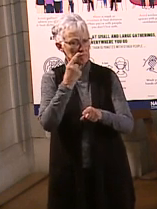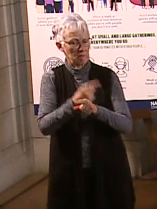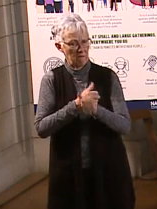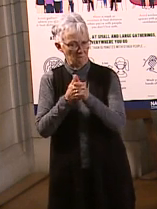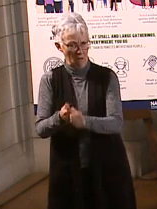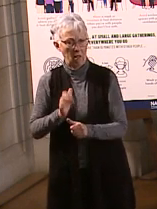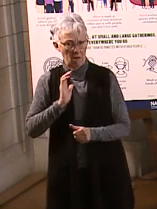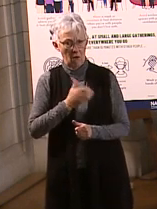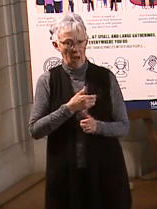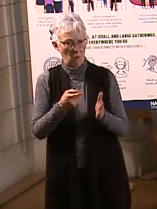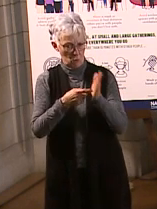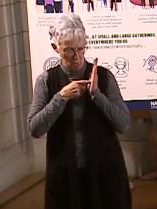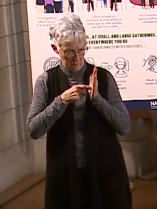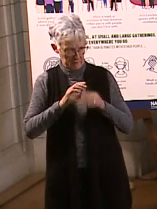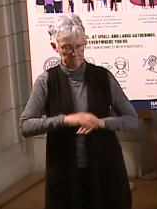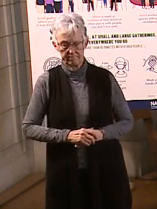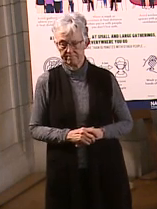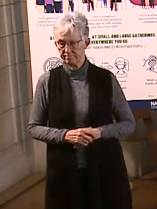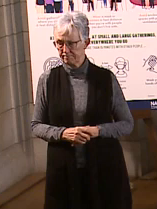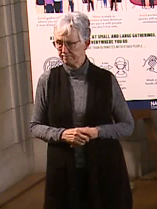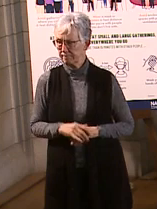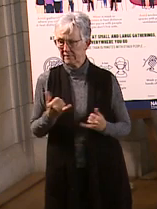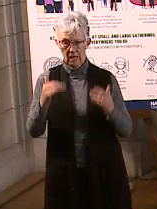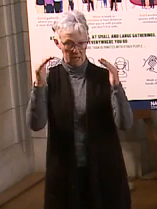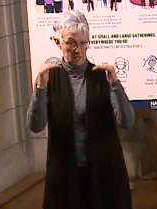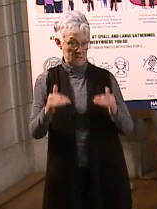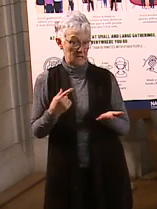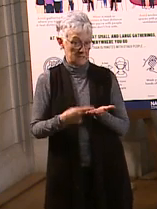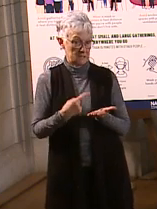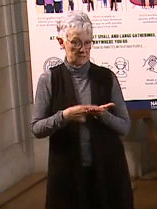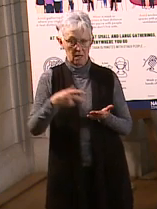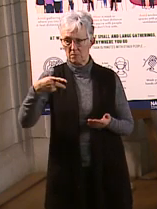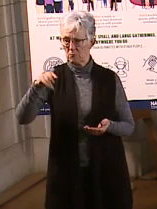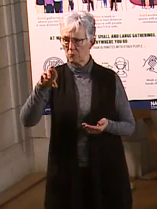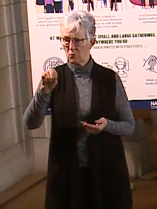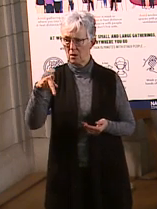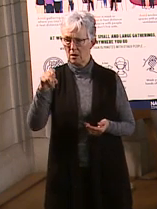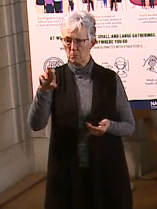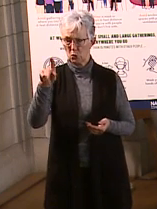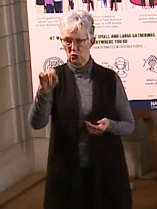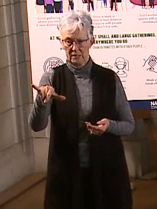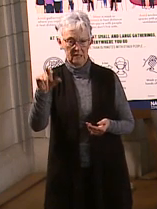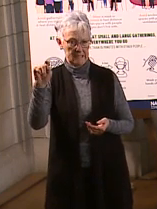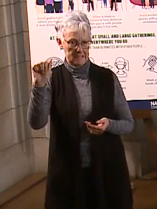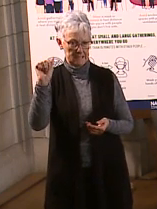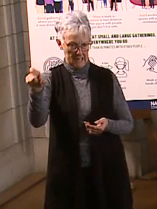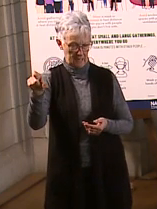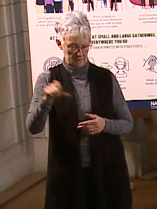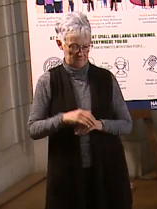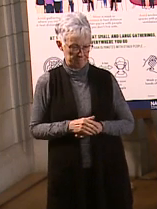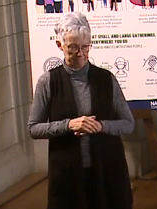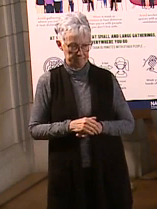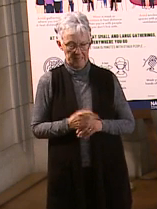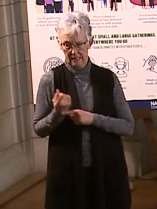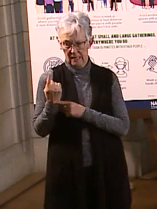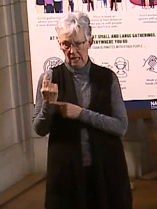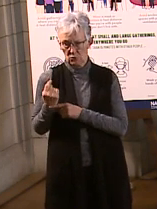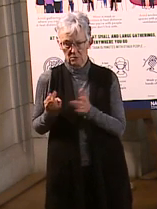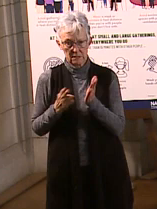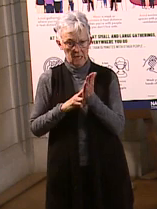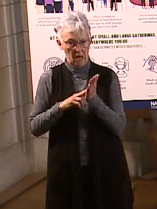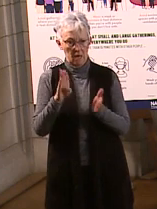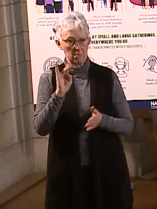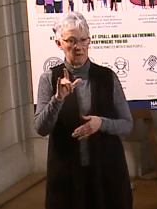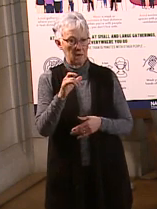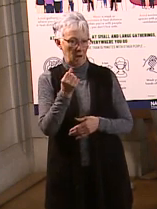property tax. So last year, the legislature passed and I signed LB 1107. And this is a